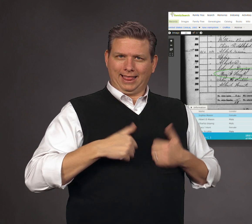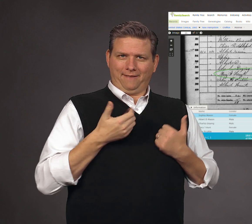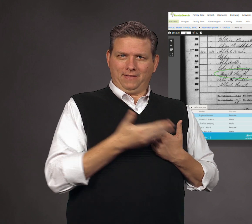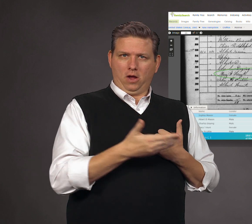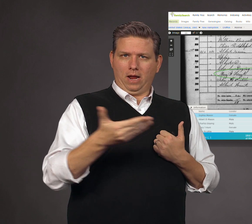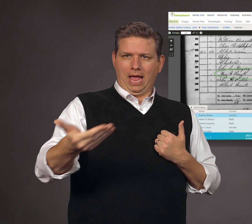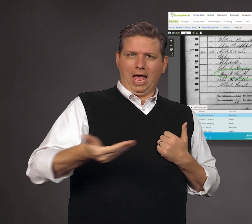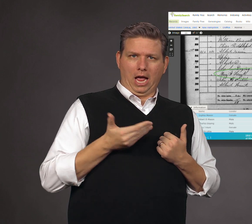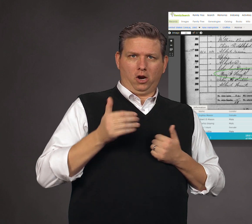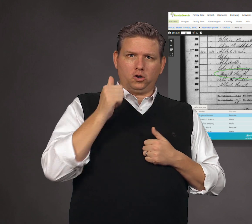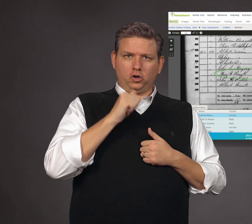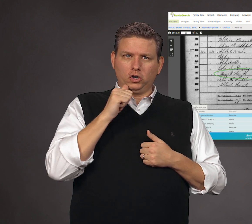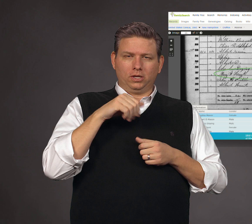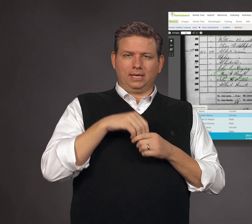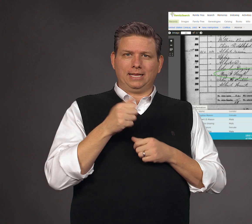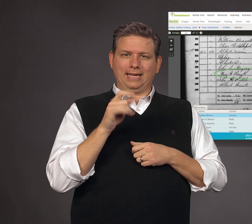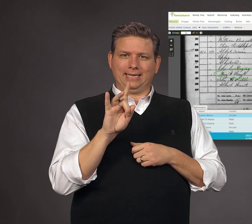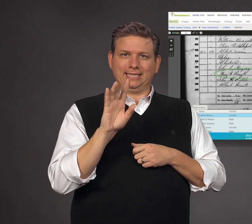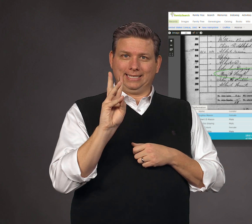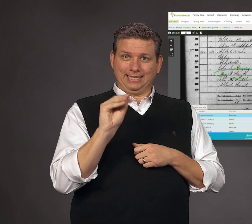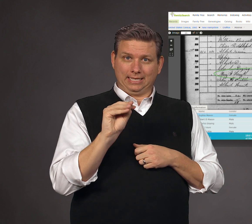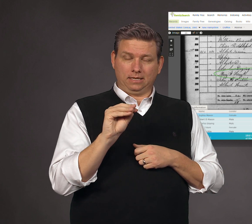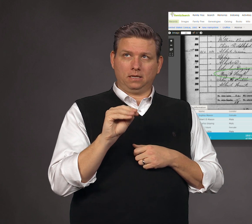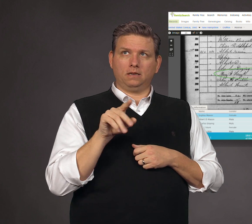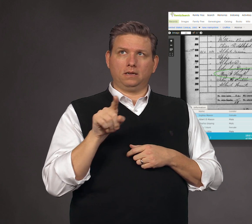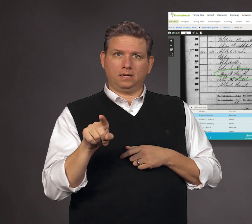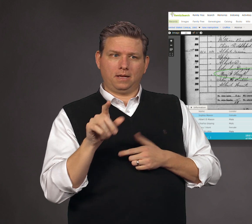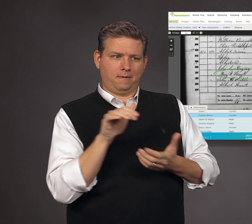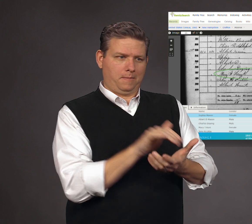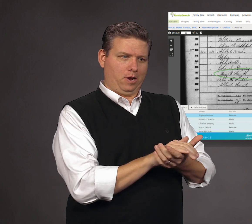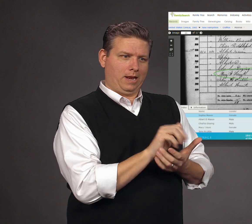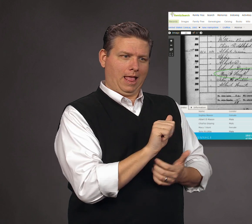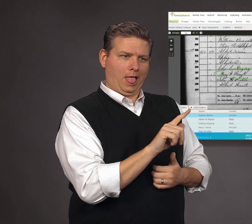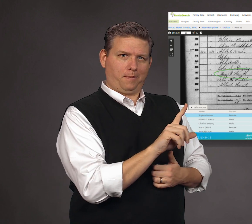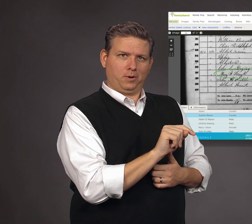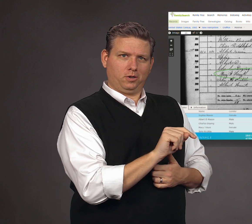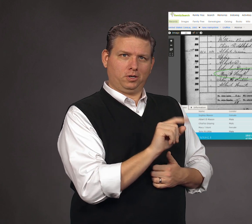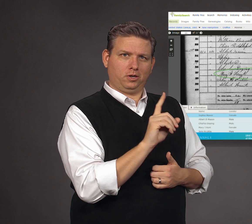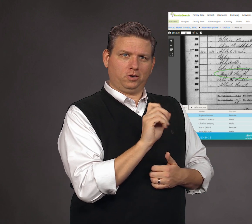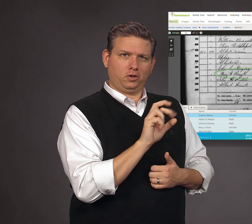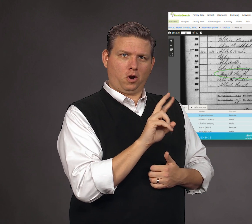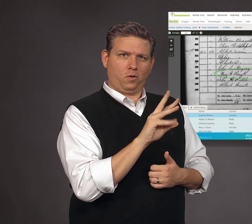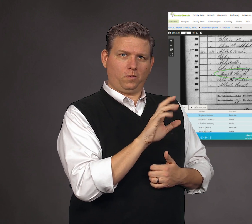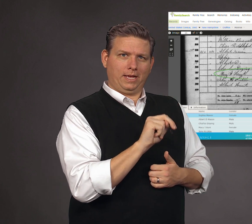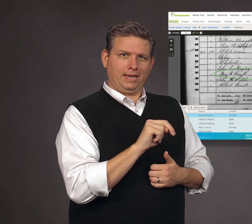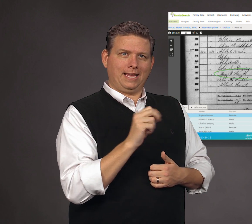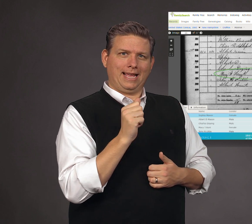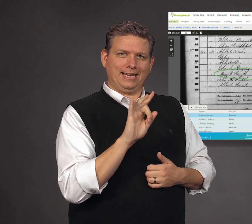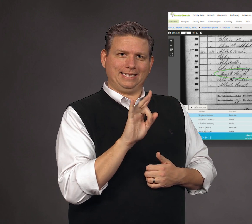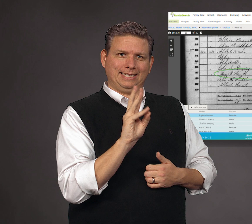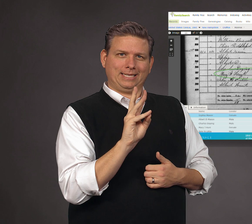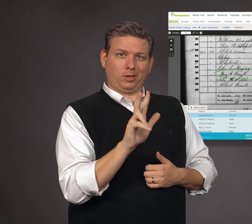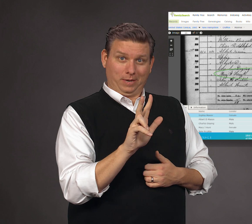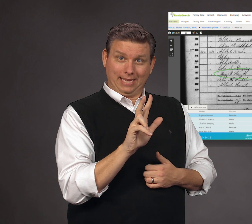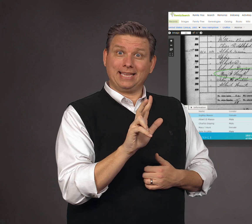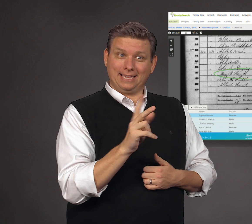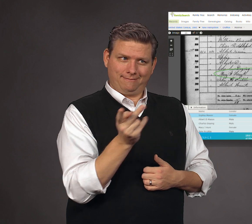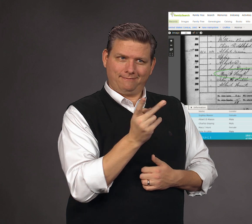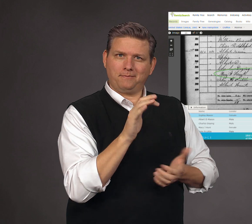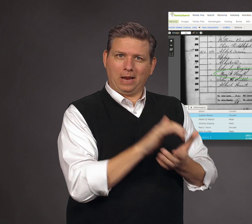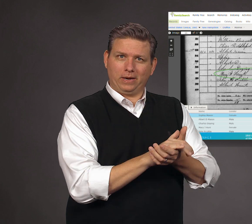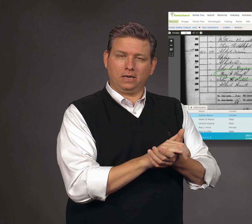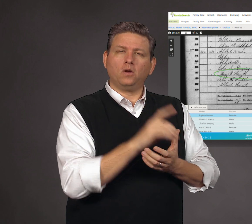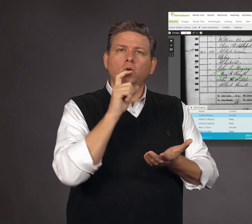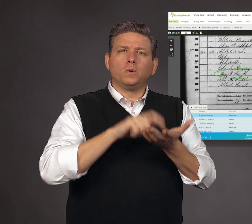1860. Mary Jane Hunt married Sophia's son Albert Darwin Mason in 1863. Notice that again there are